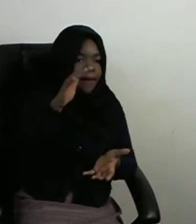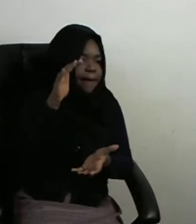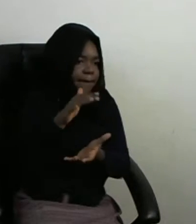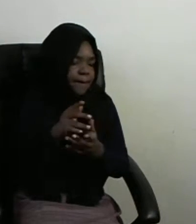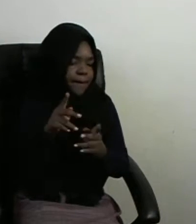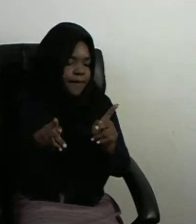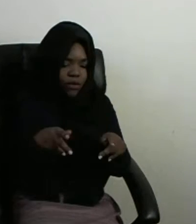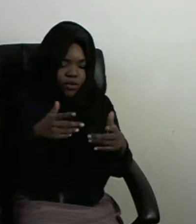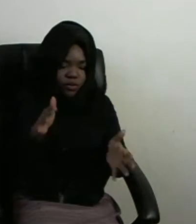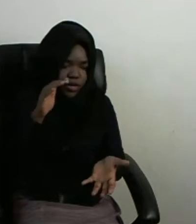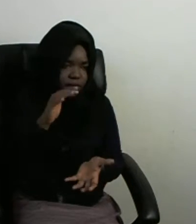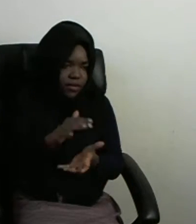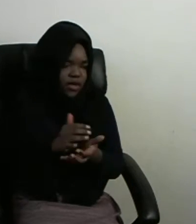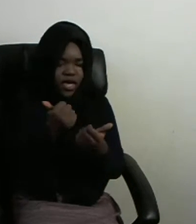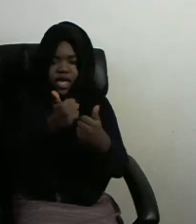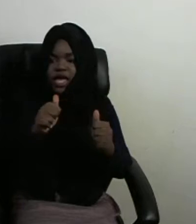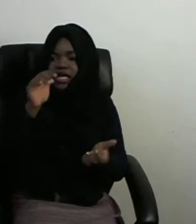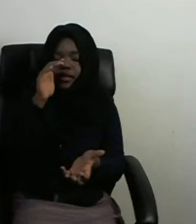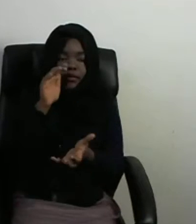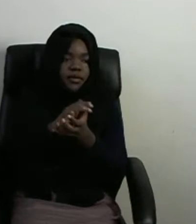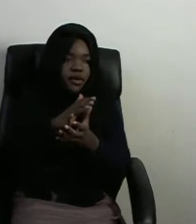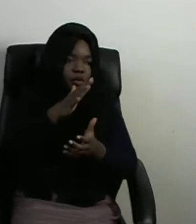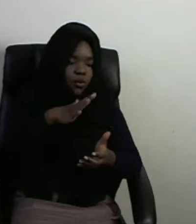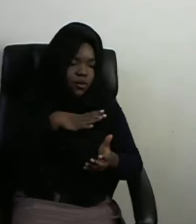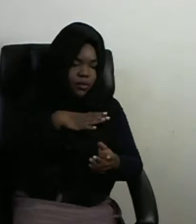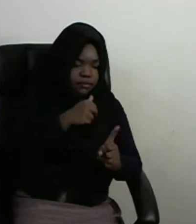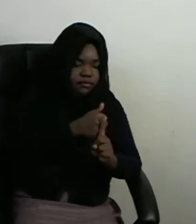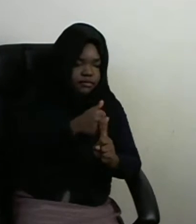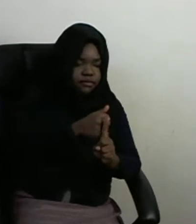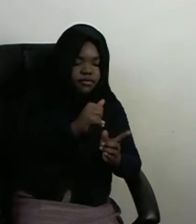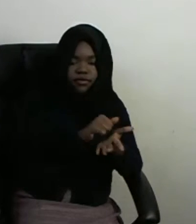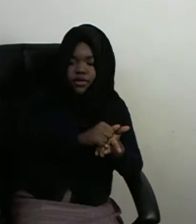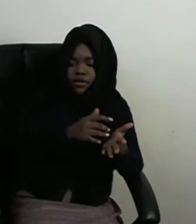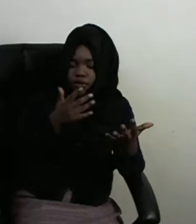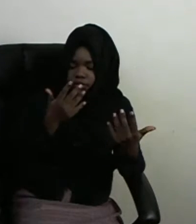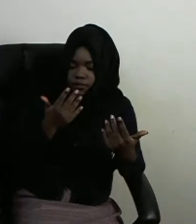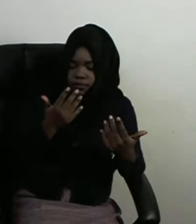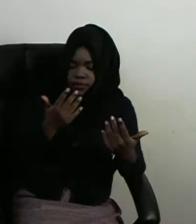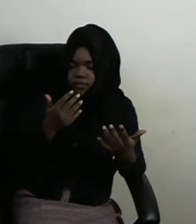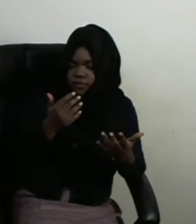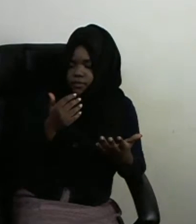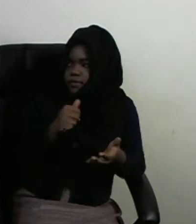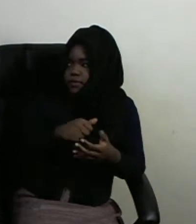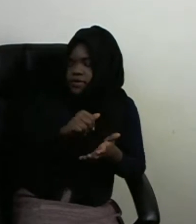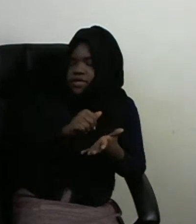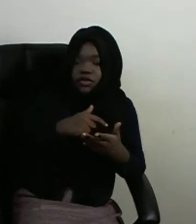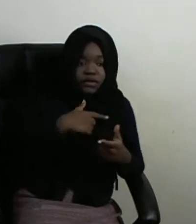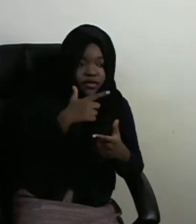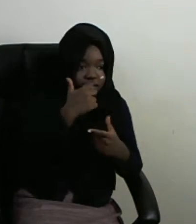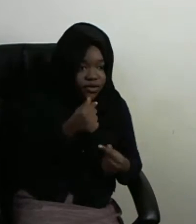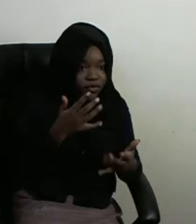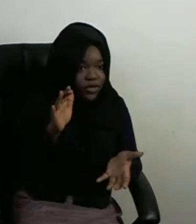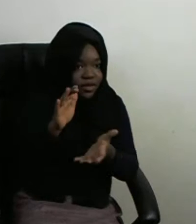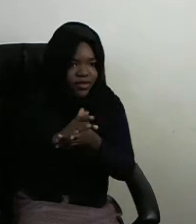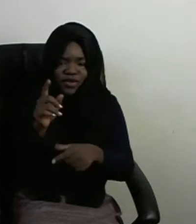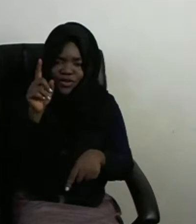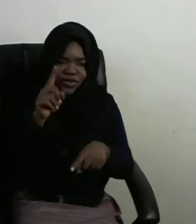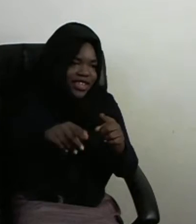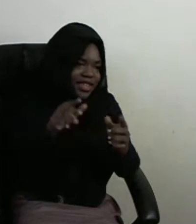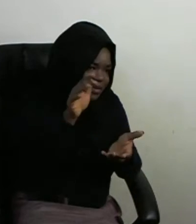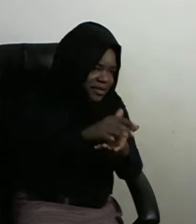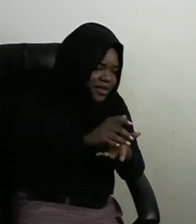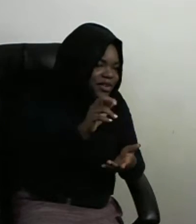women. Any married woman that you have interest in, you cannot